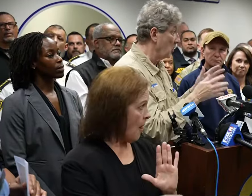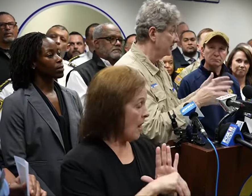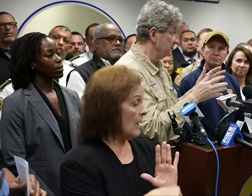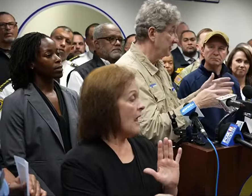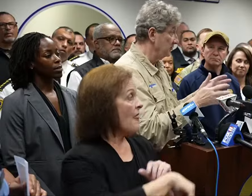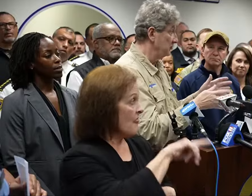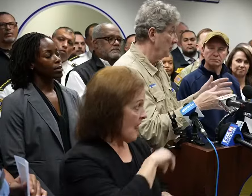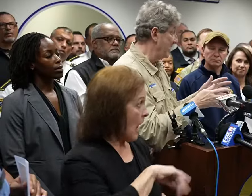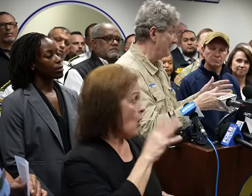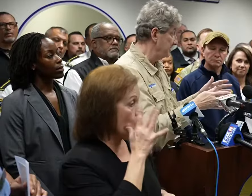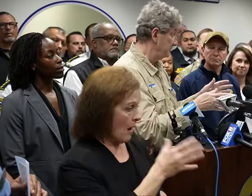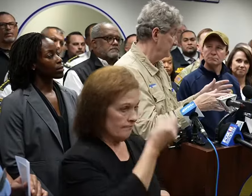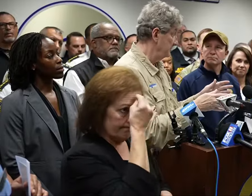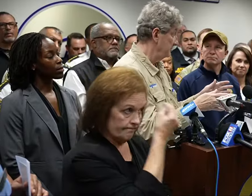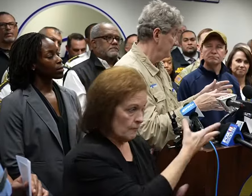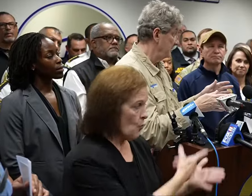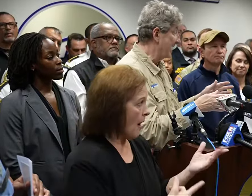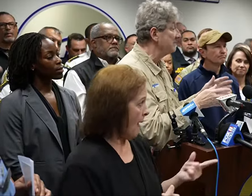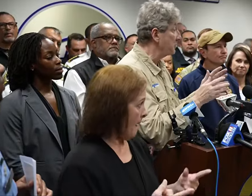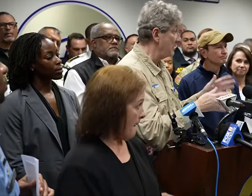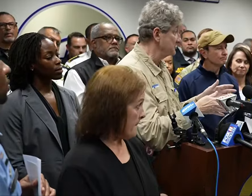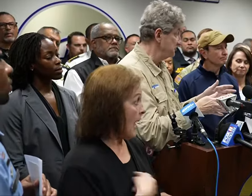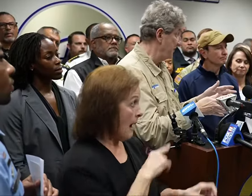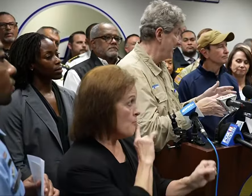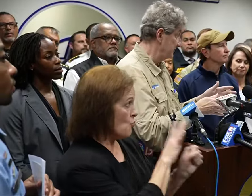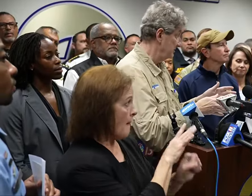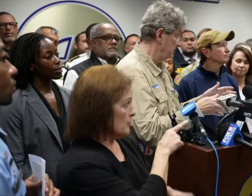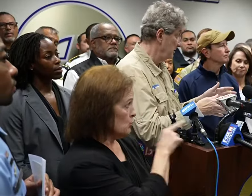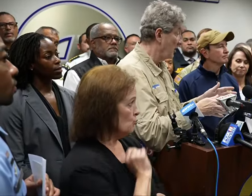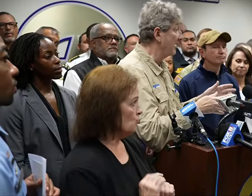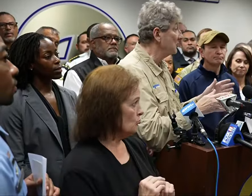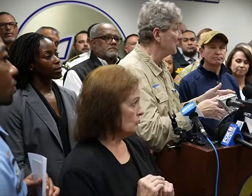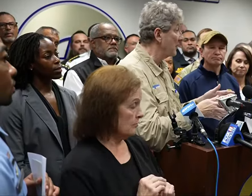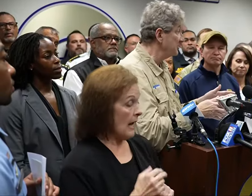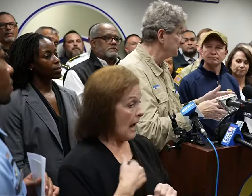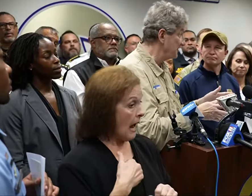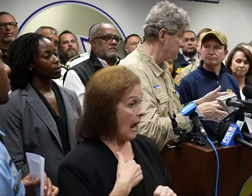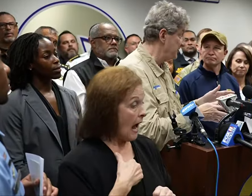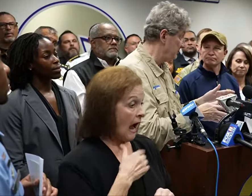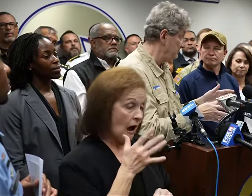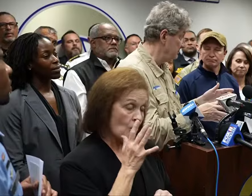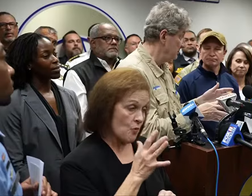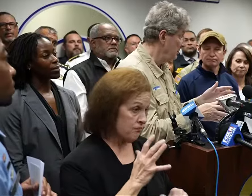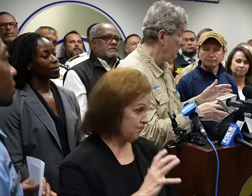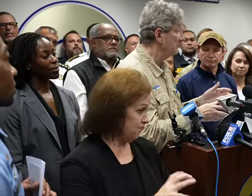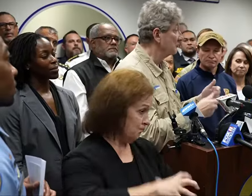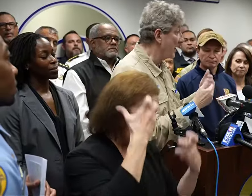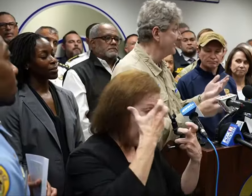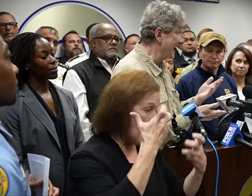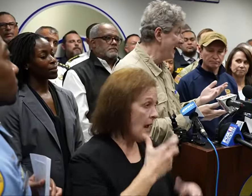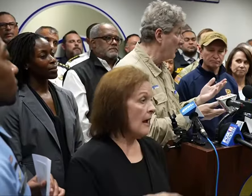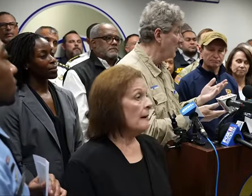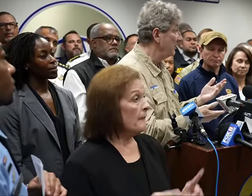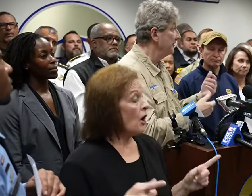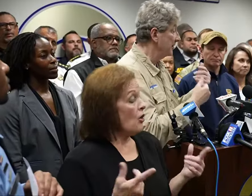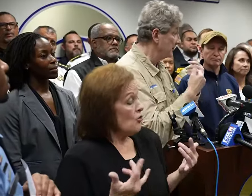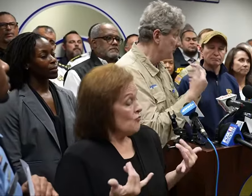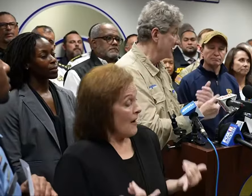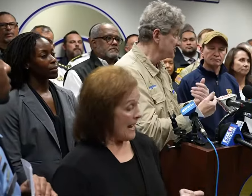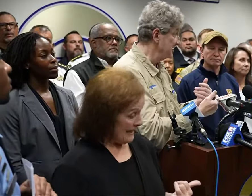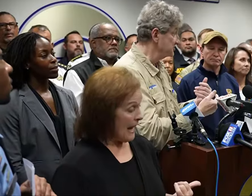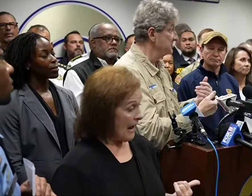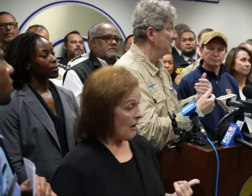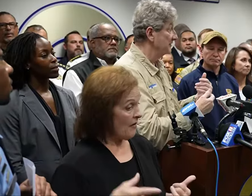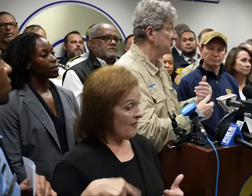they're going to tell you what happened. I can promise you that, or I'm going to raise fresh hell. But right now, they're in